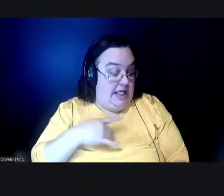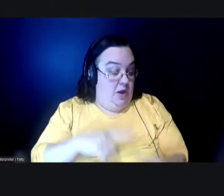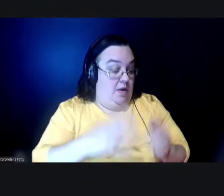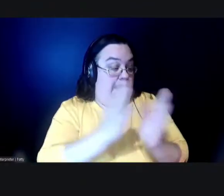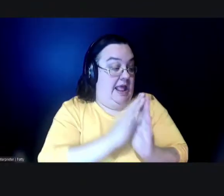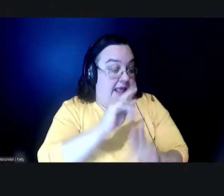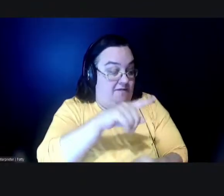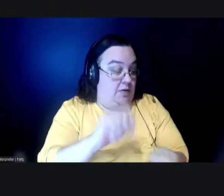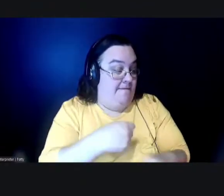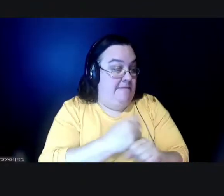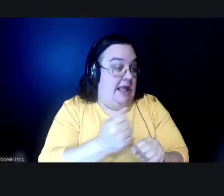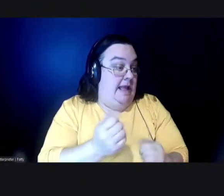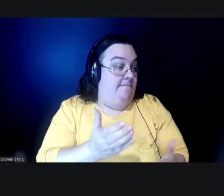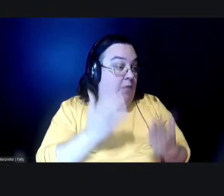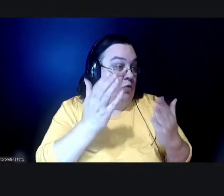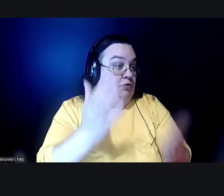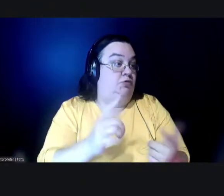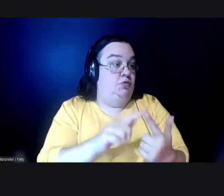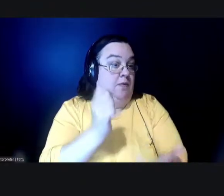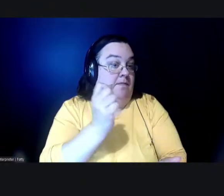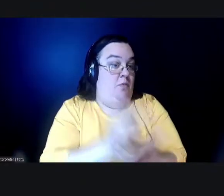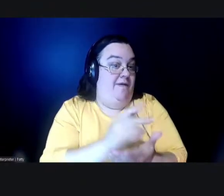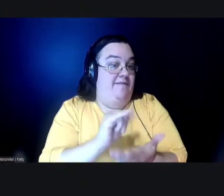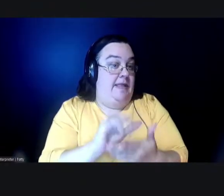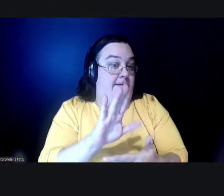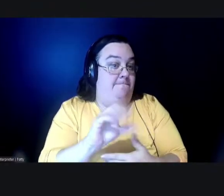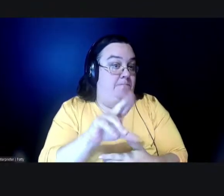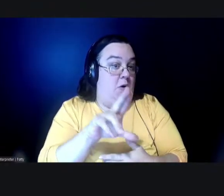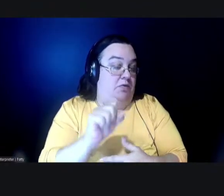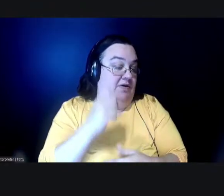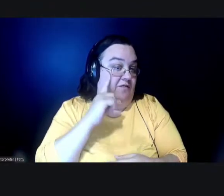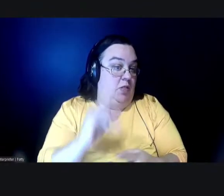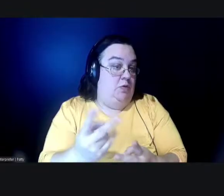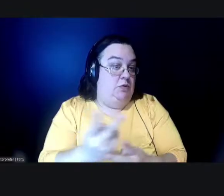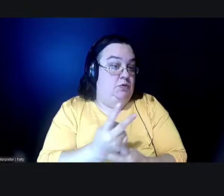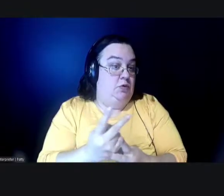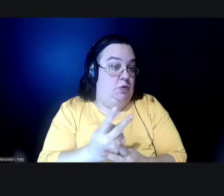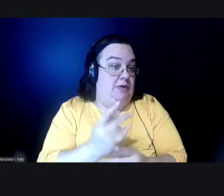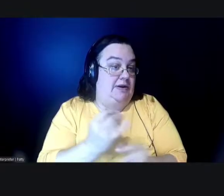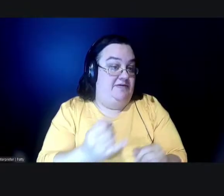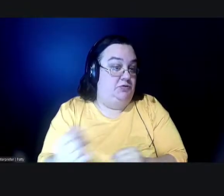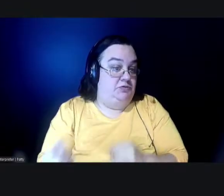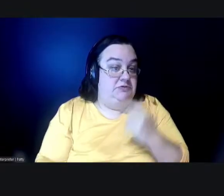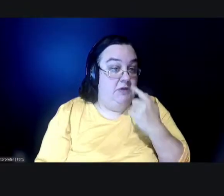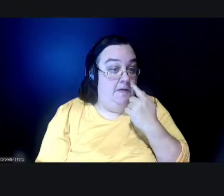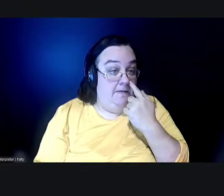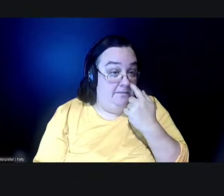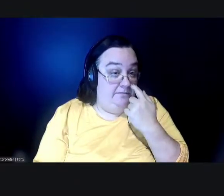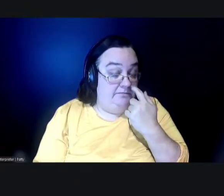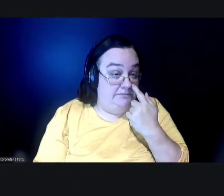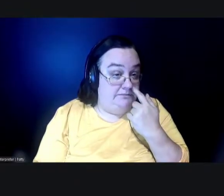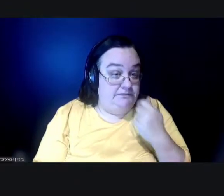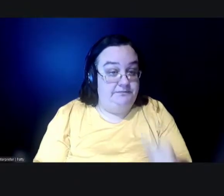motion to approve the bonuses for the two individuals.